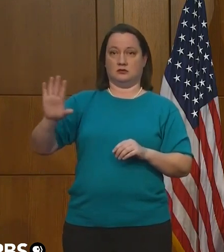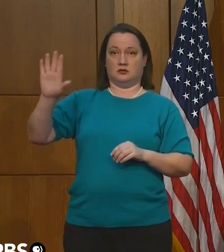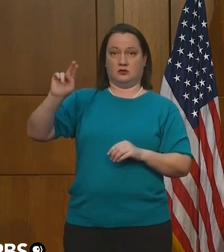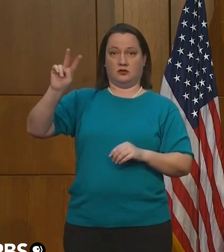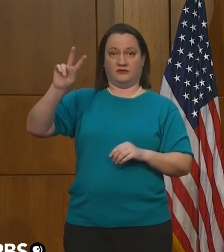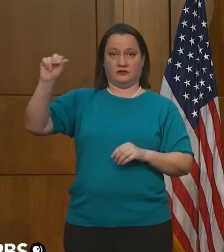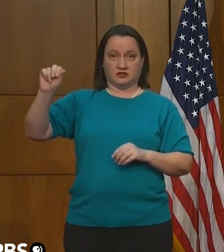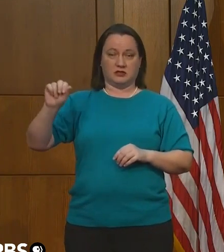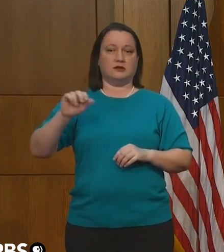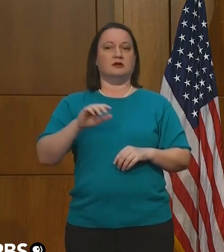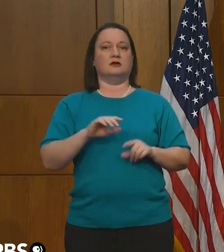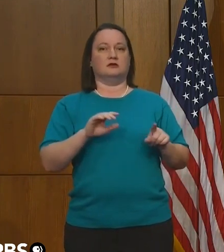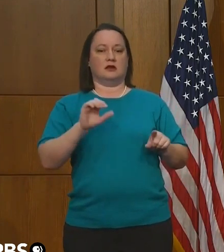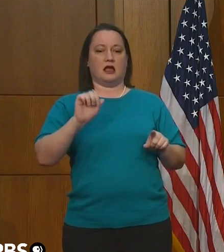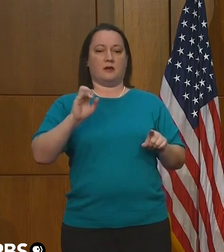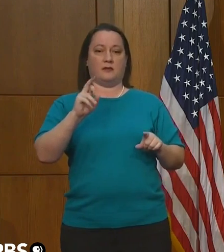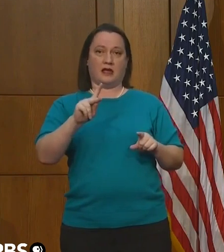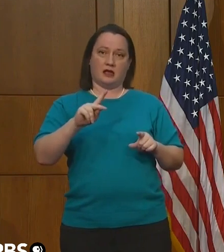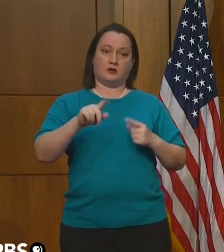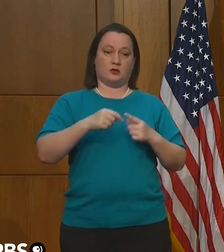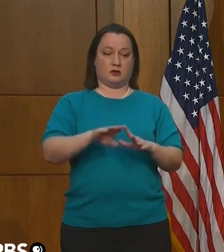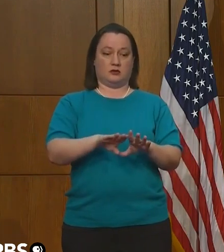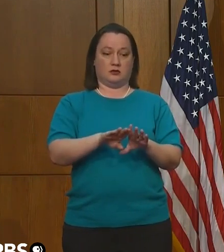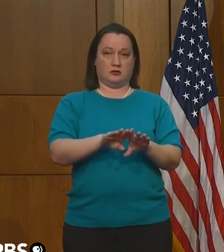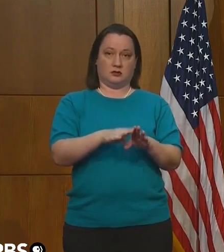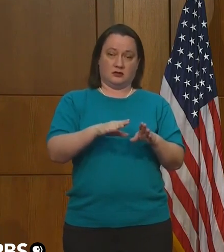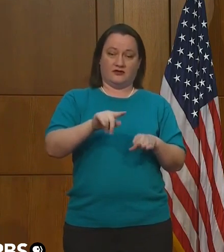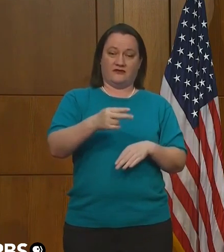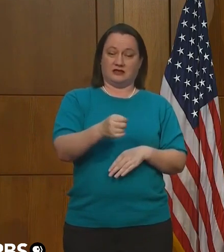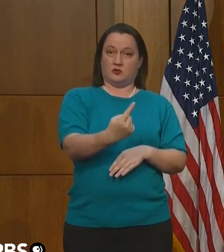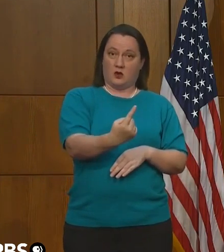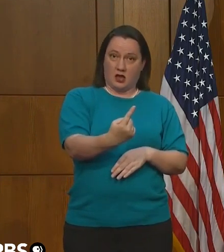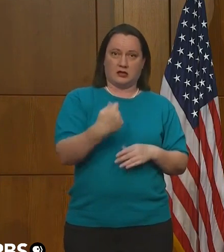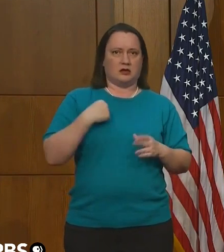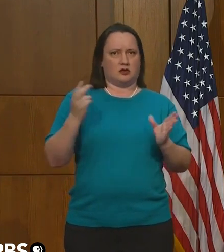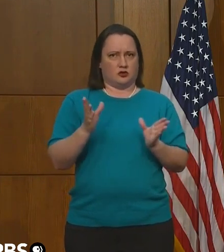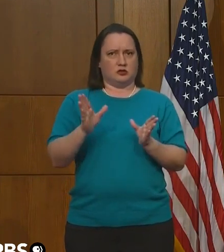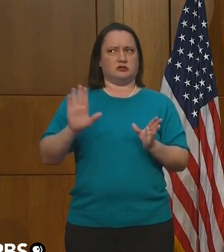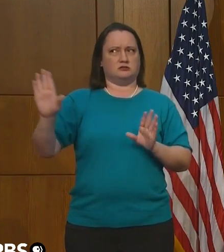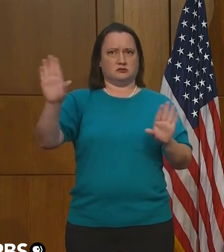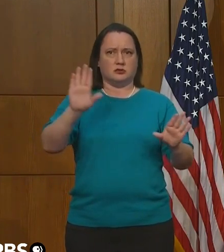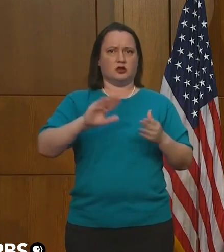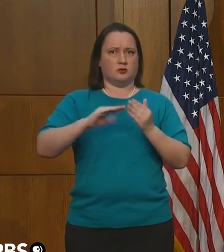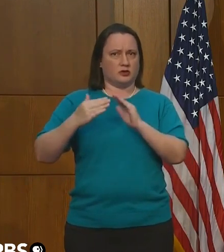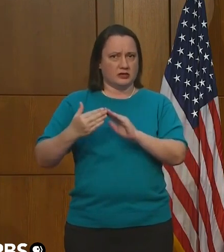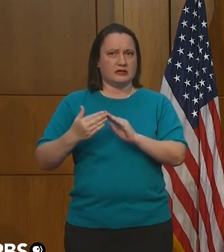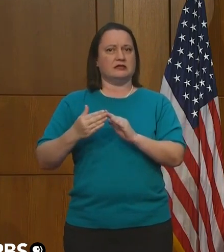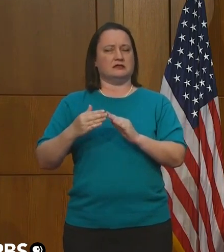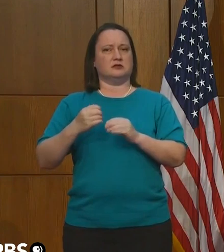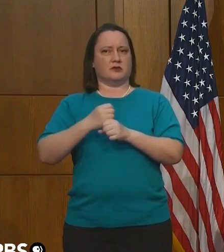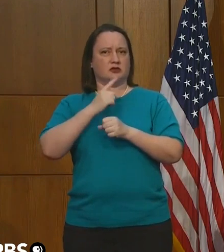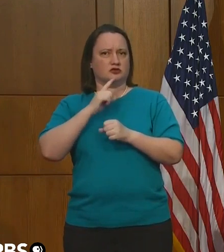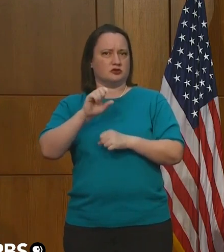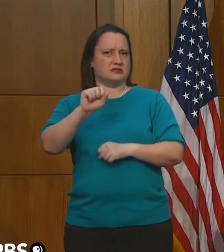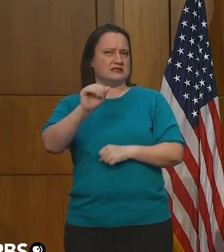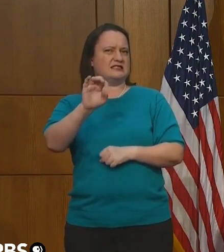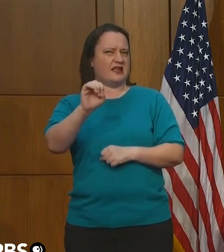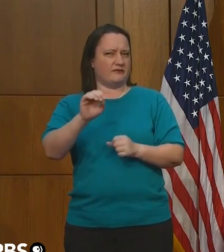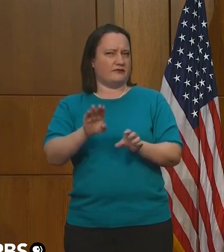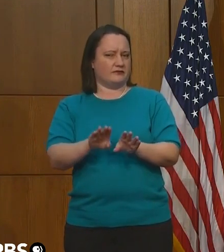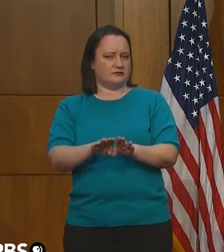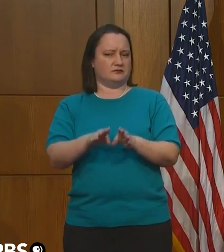officials to work closely with their communities on the safest ways to move forward. Phase one looks the